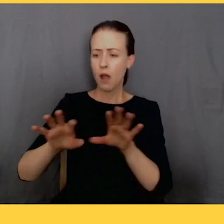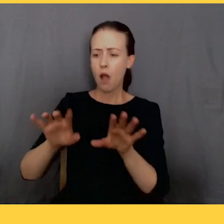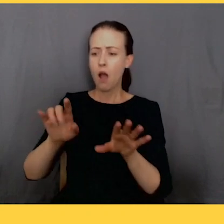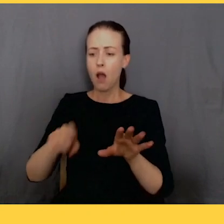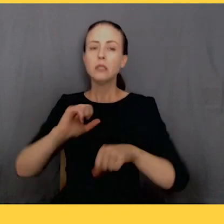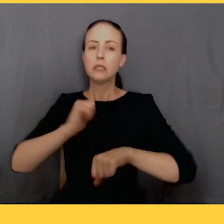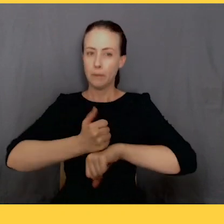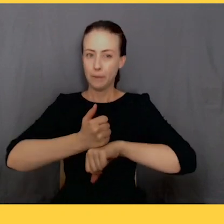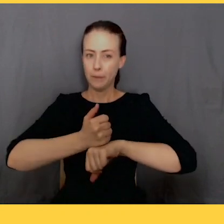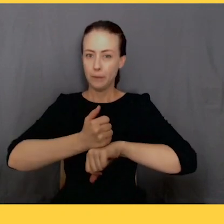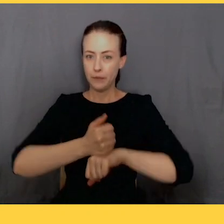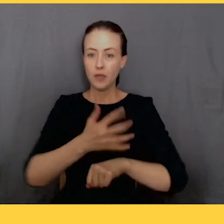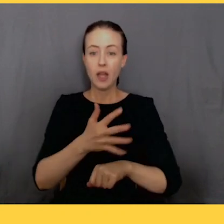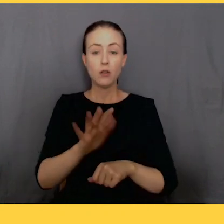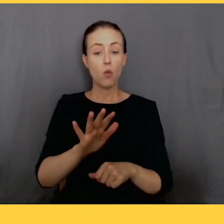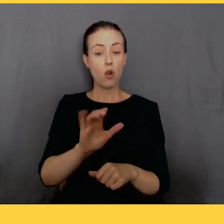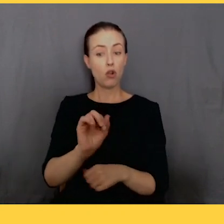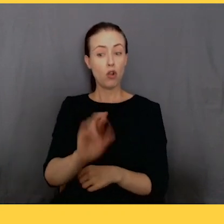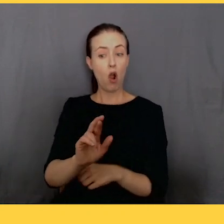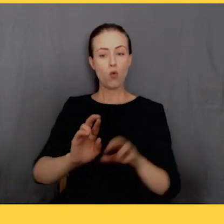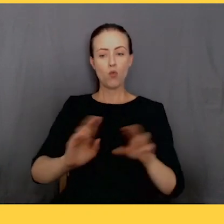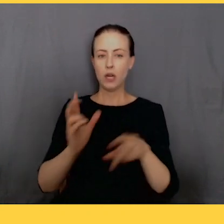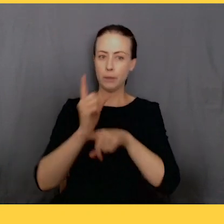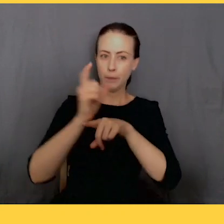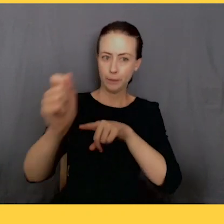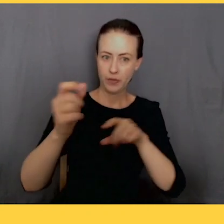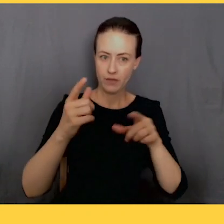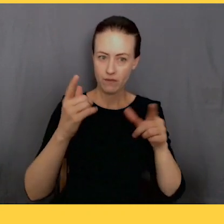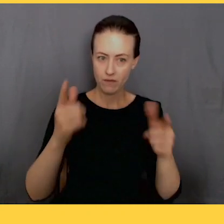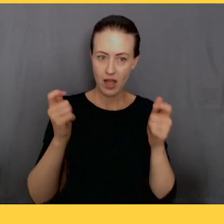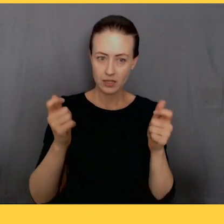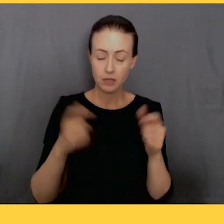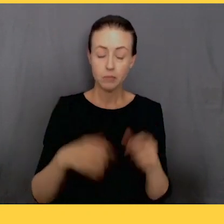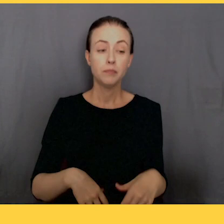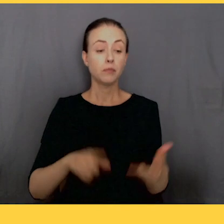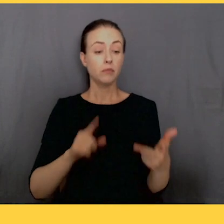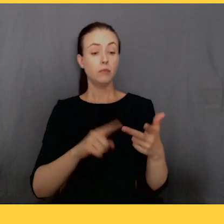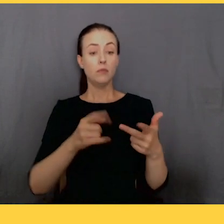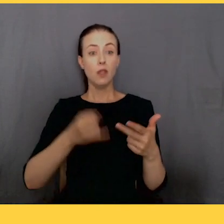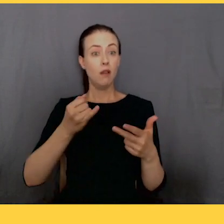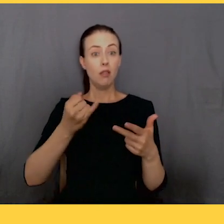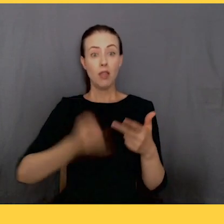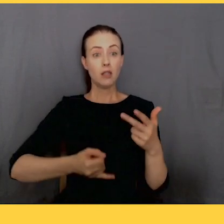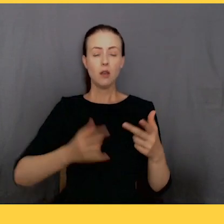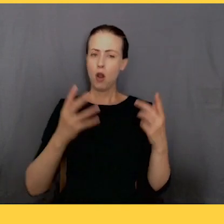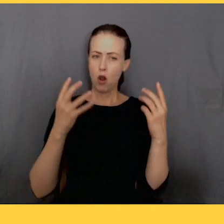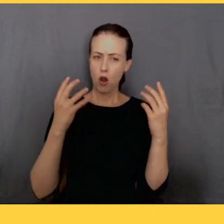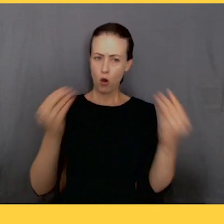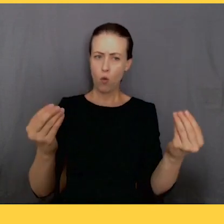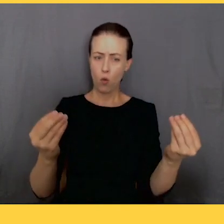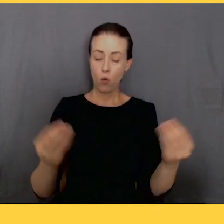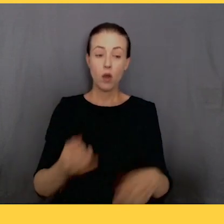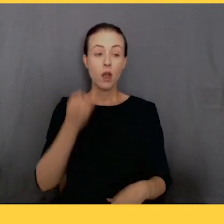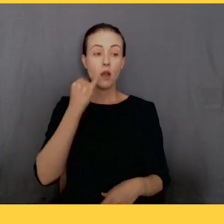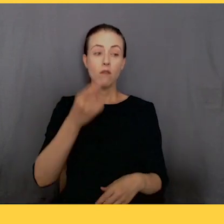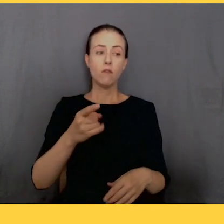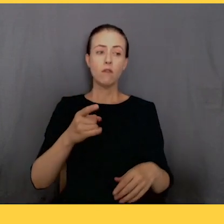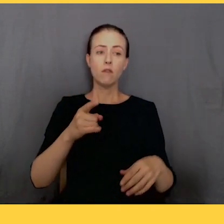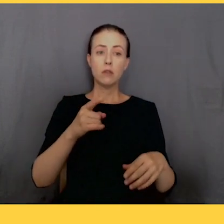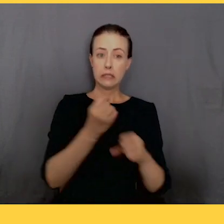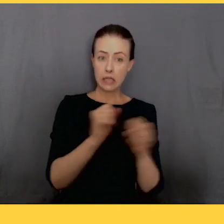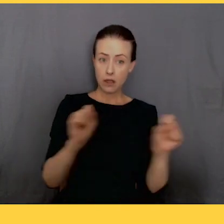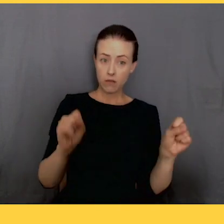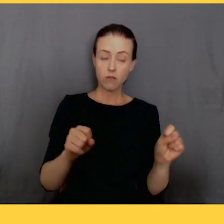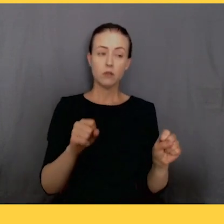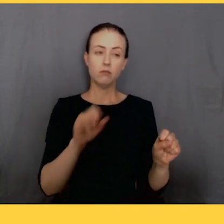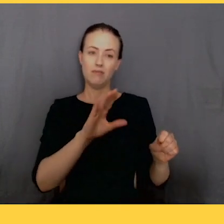for a quick exit. The last stage is to go. If you have time, prepare the inside of your house by shutting all windows